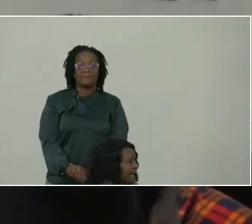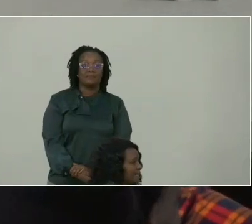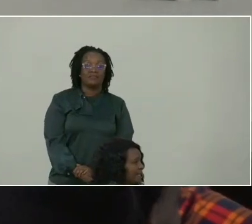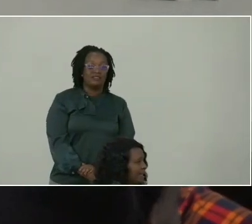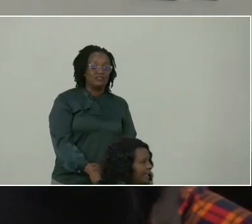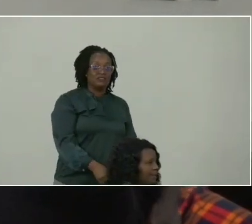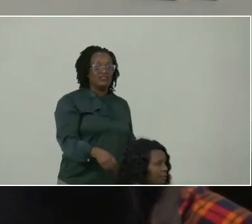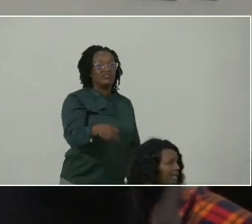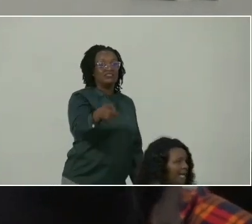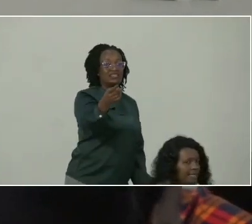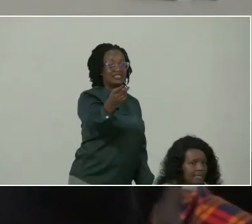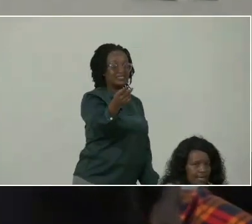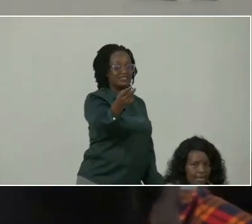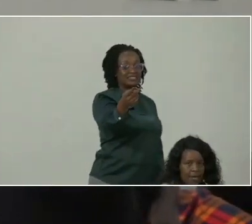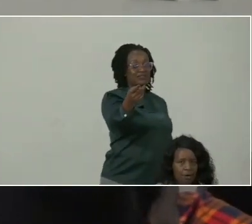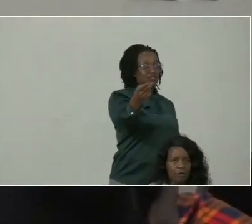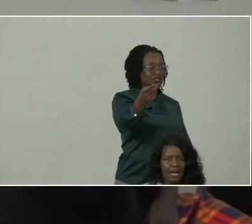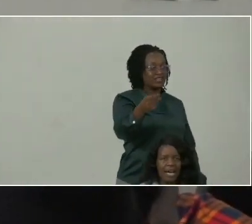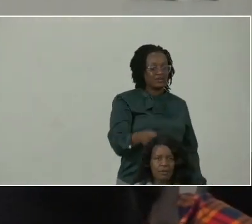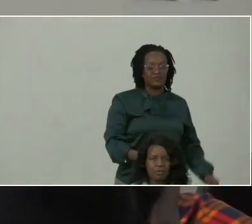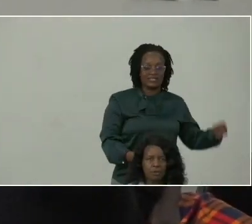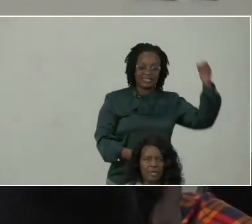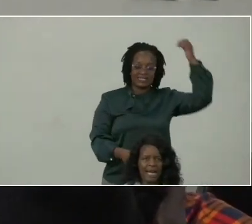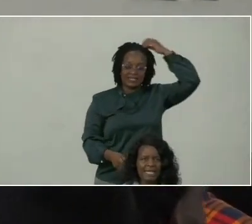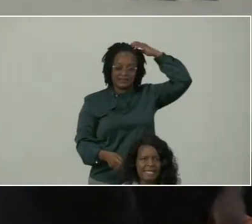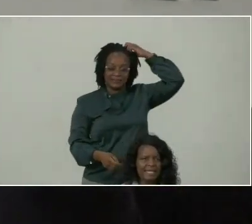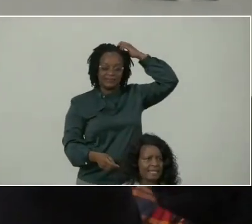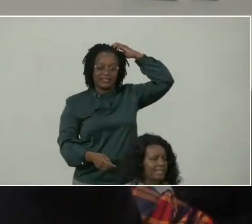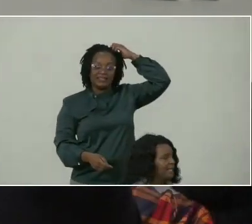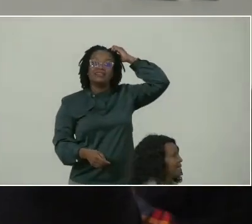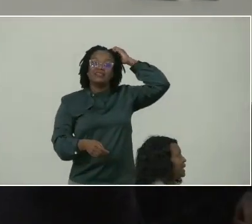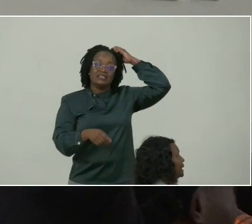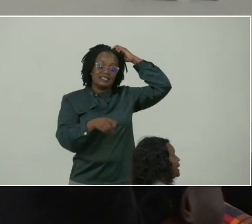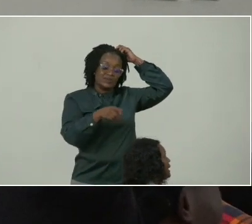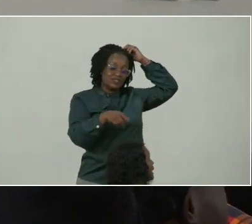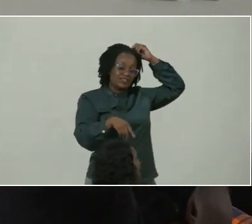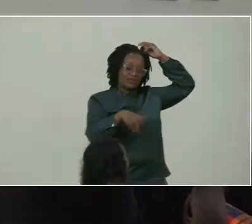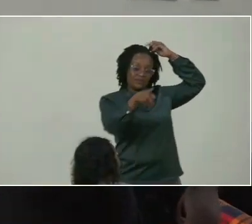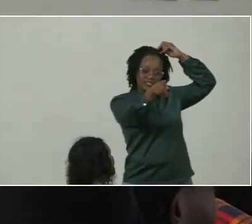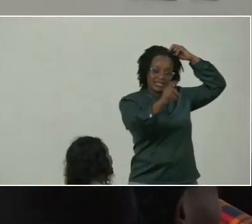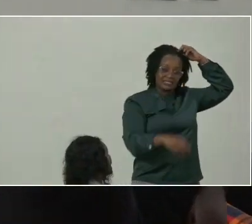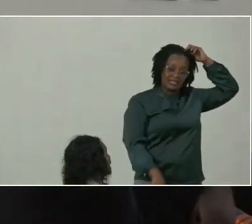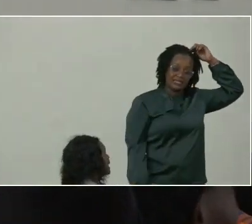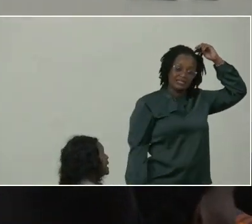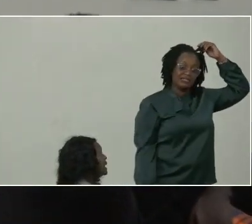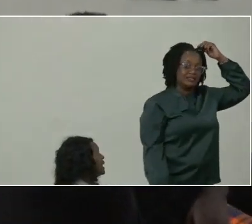Is that a good answer, or are those good answers?